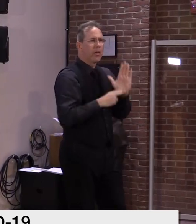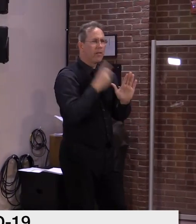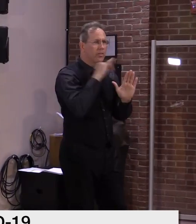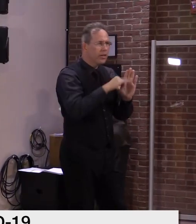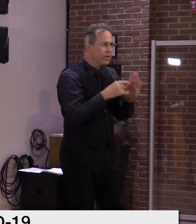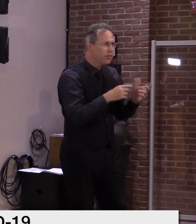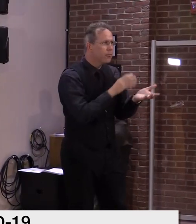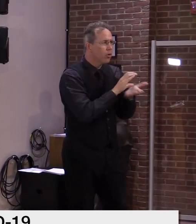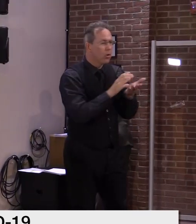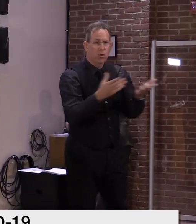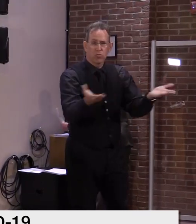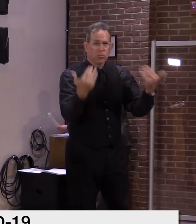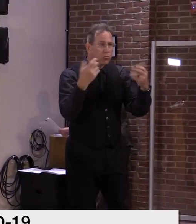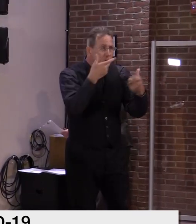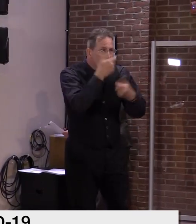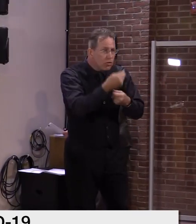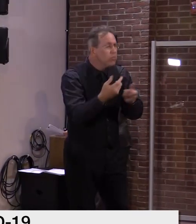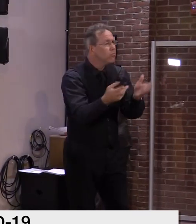for it.